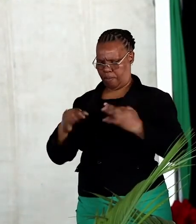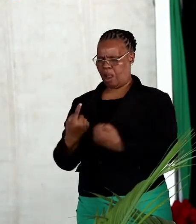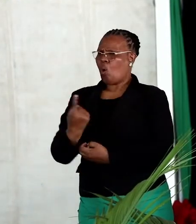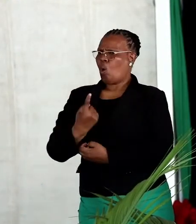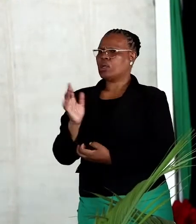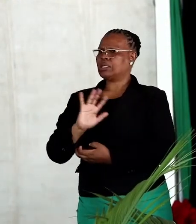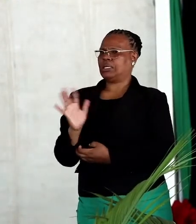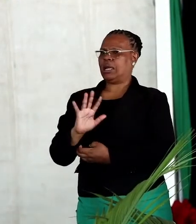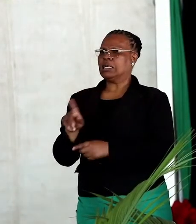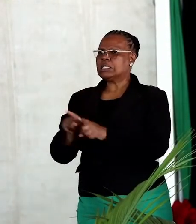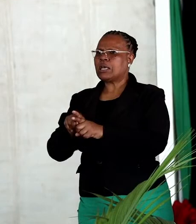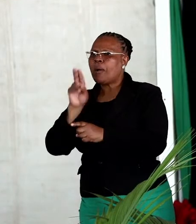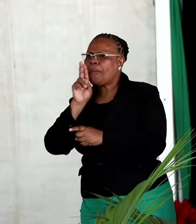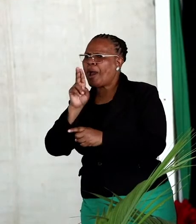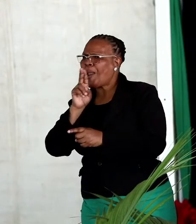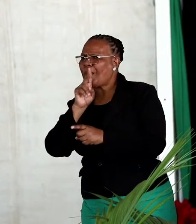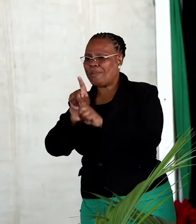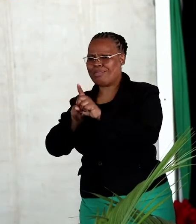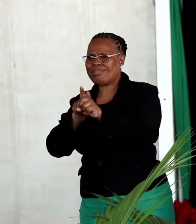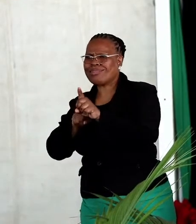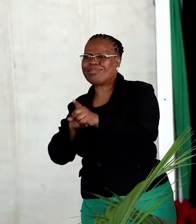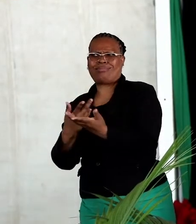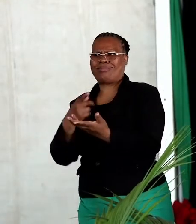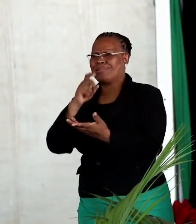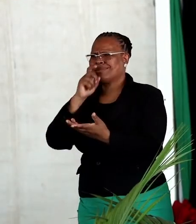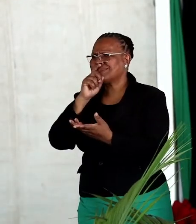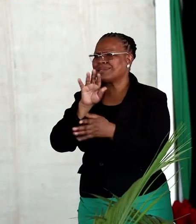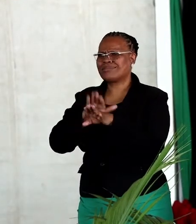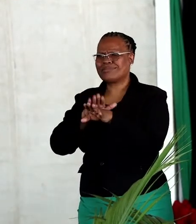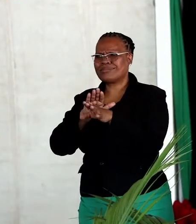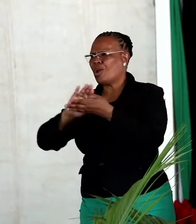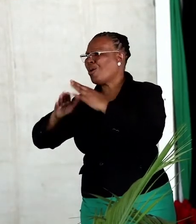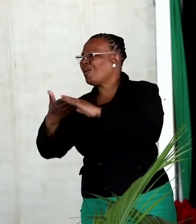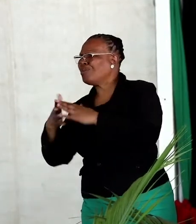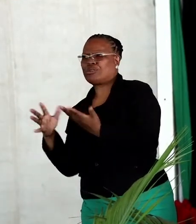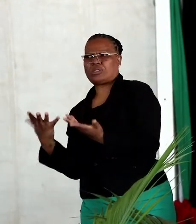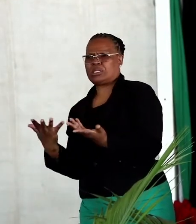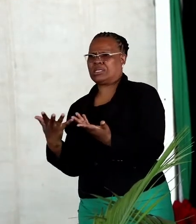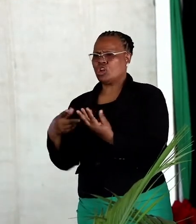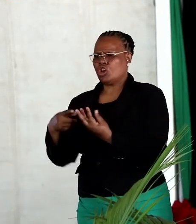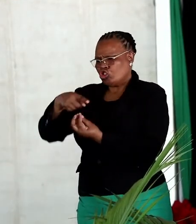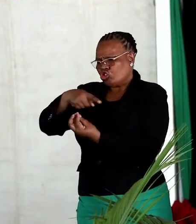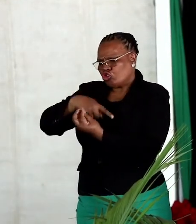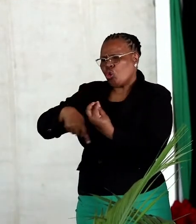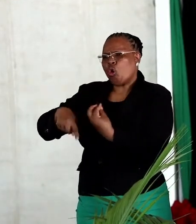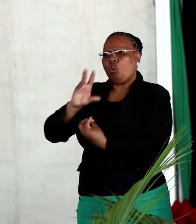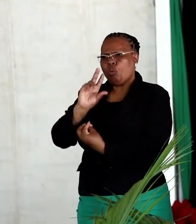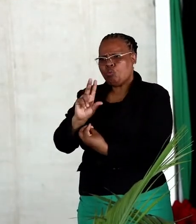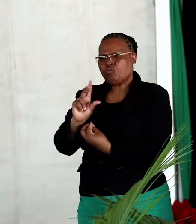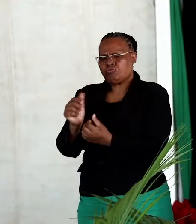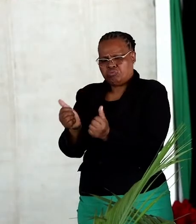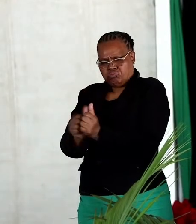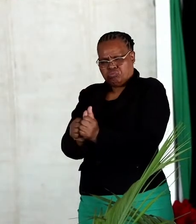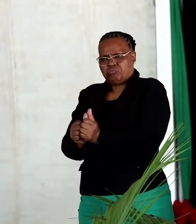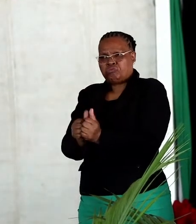ebencedisa nakwi-community, ebezalana nangesiduko. It means therefore that the community lost.